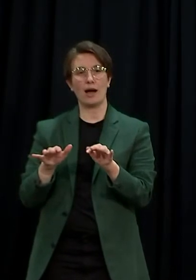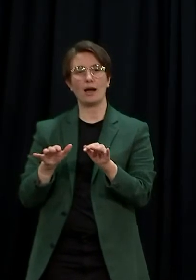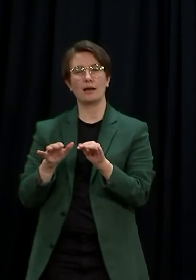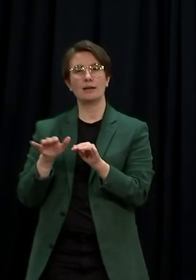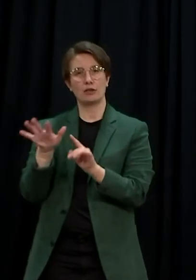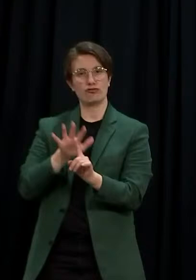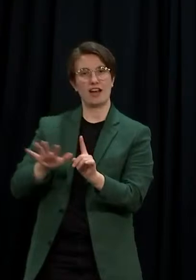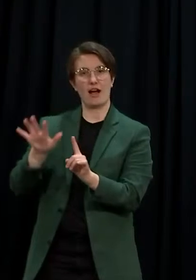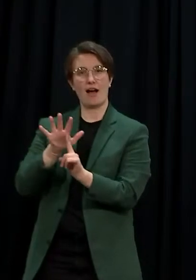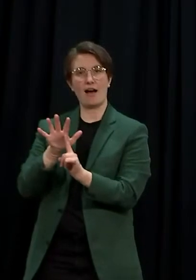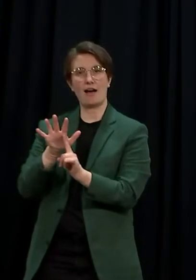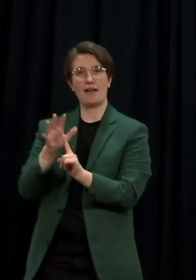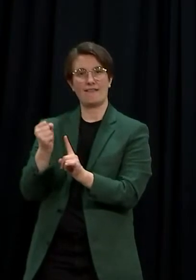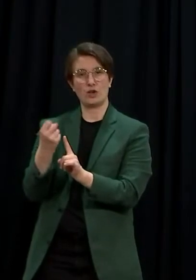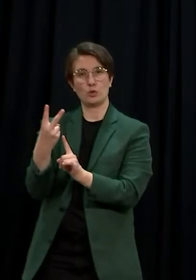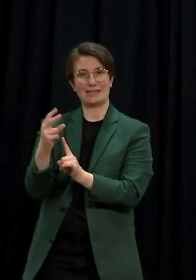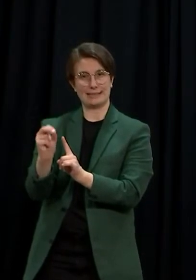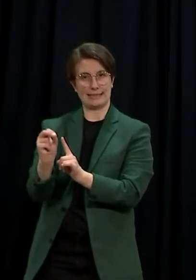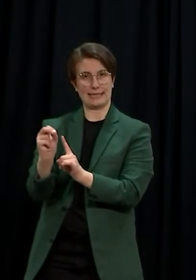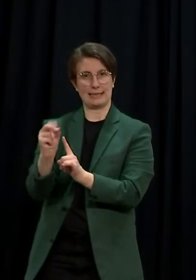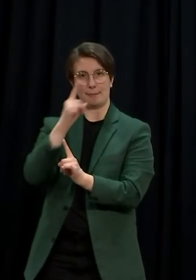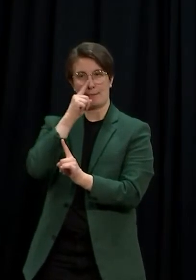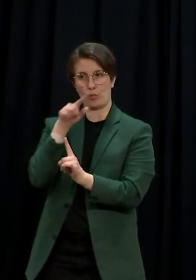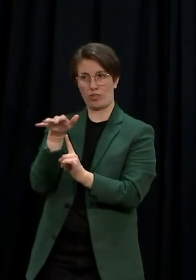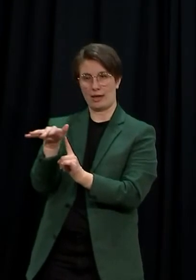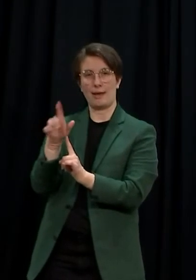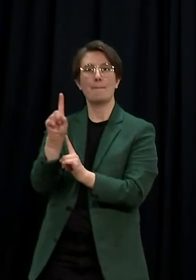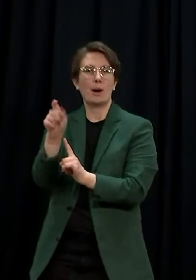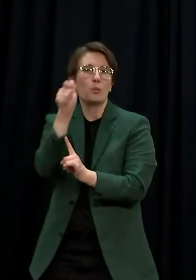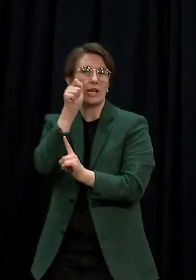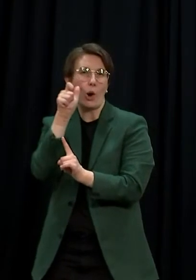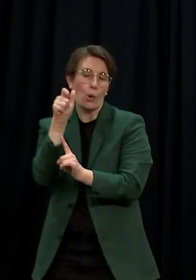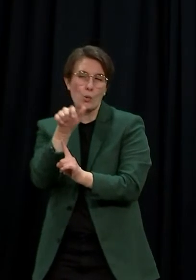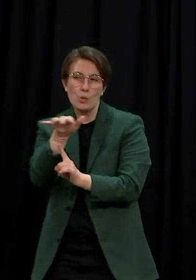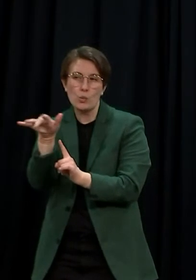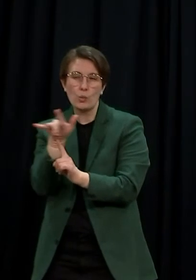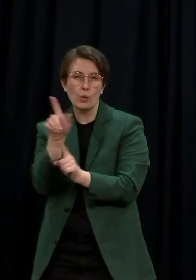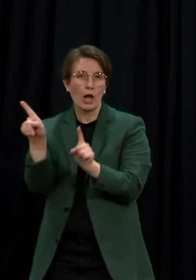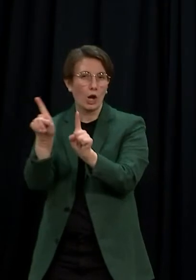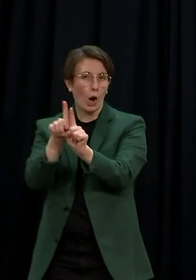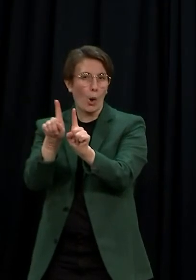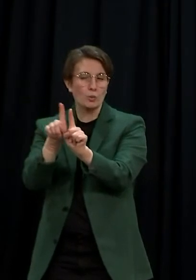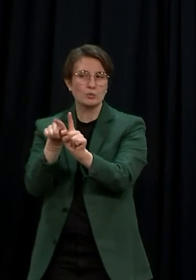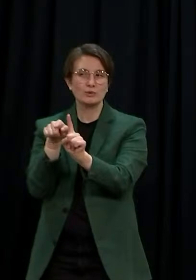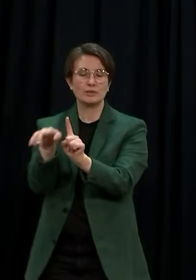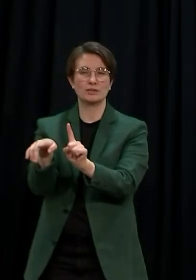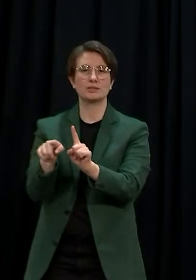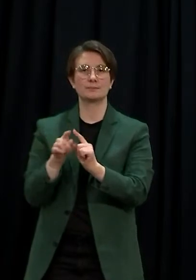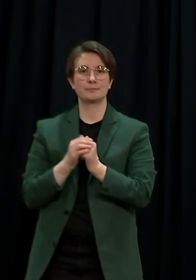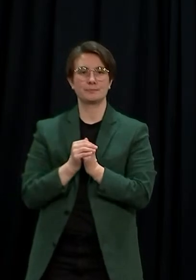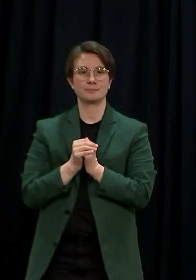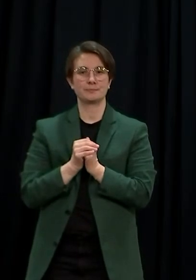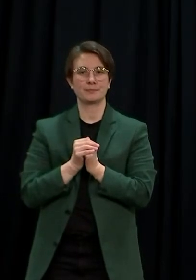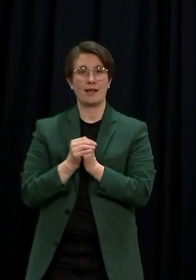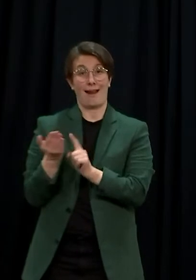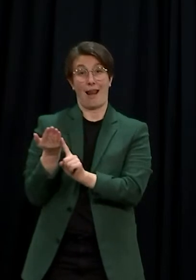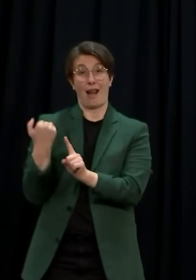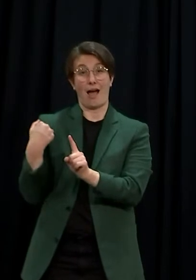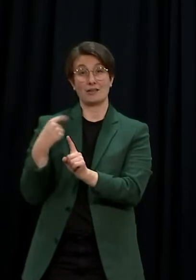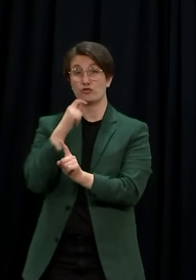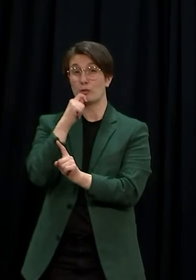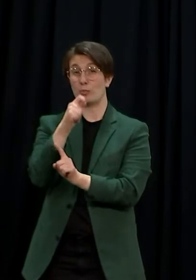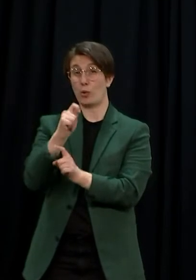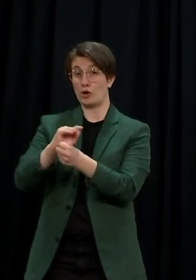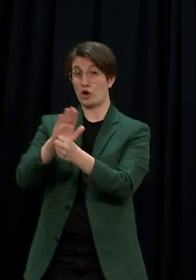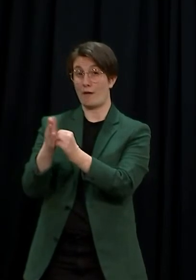good understanding of the number of close contacts that are associated with that one. And the last reported case was again